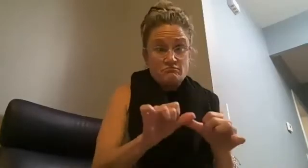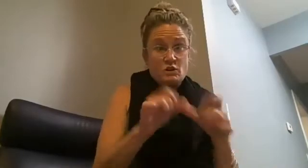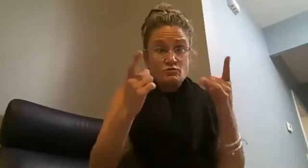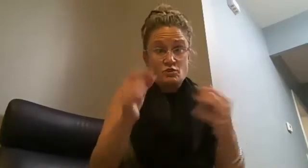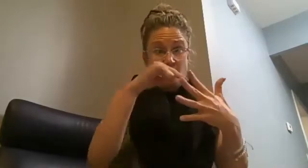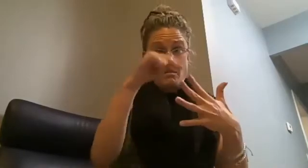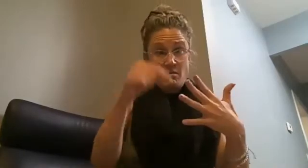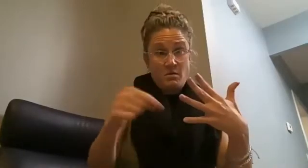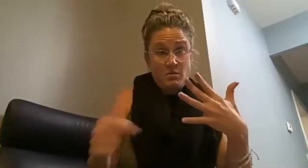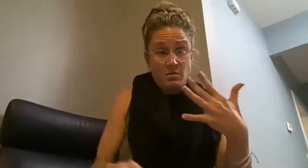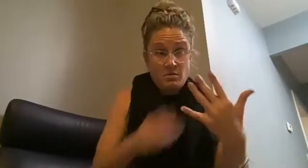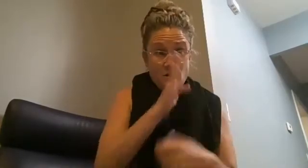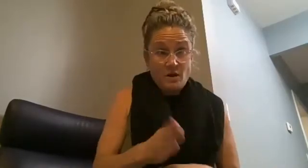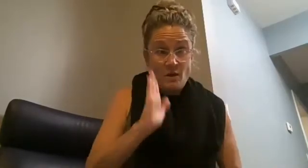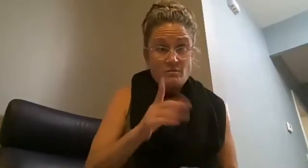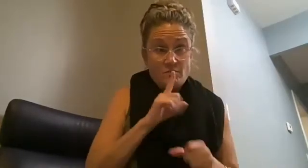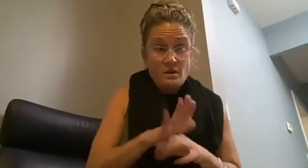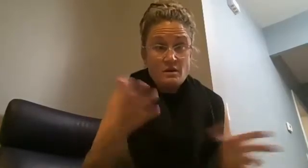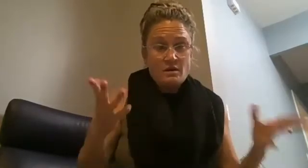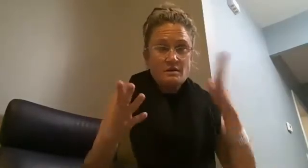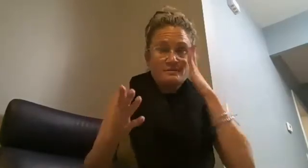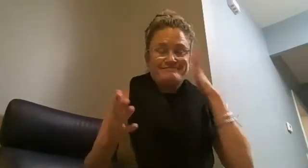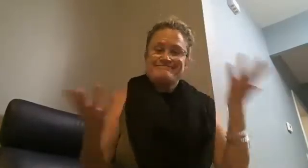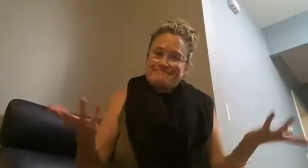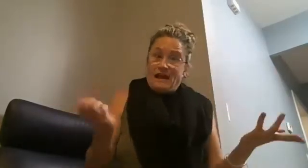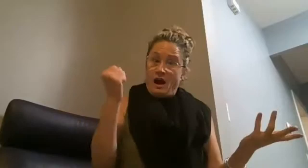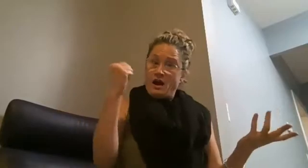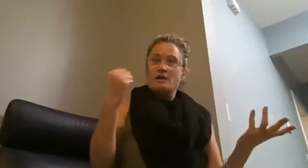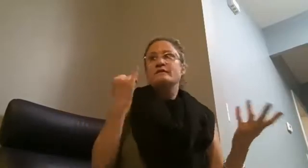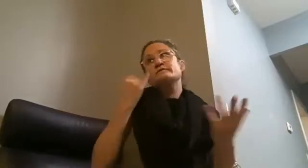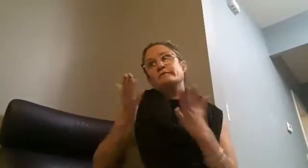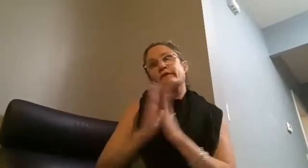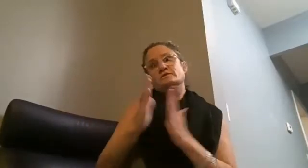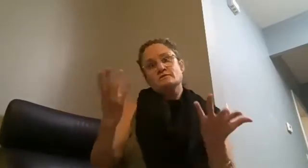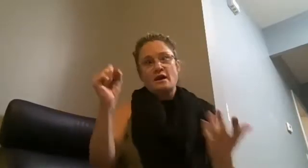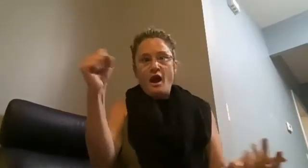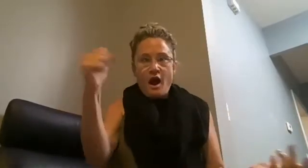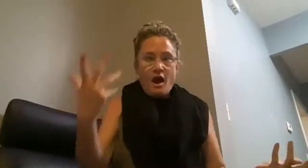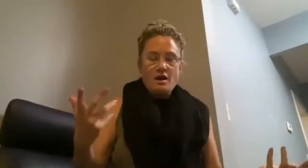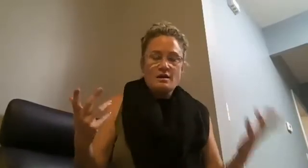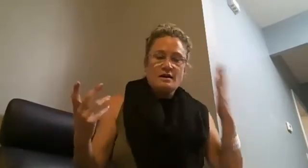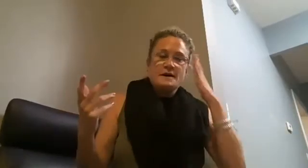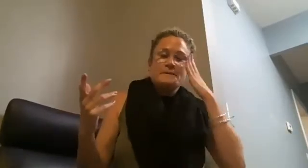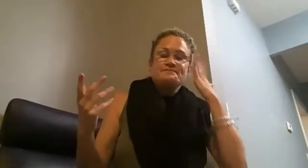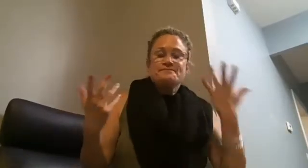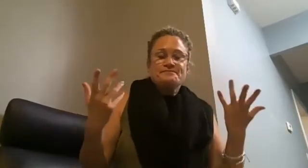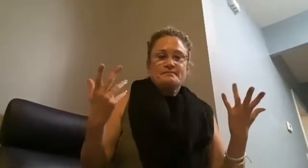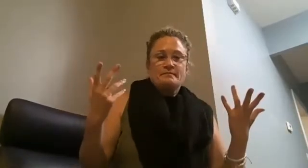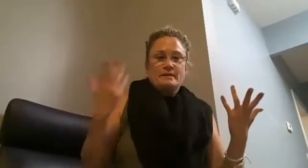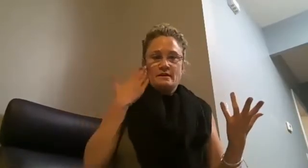yes, because what kind of idiot would say that when someone asks you that kind of question? But I didn't know that that's what he might have been talking about. Like, I